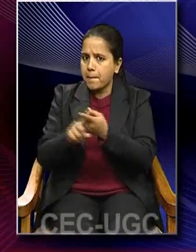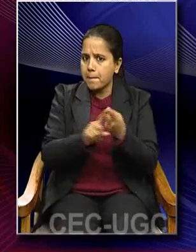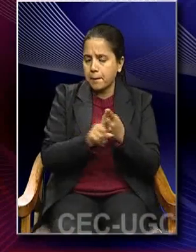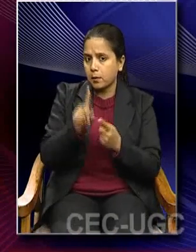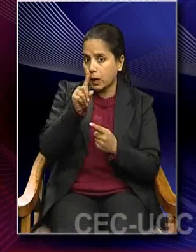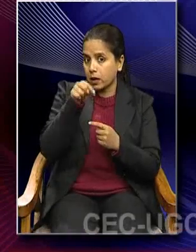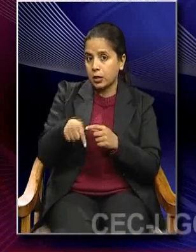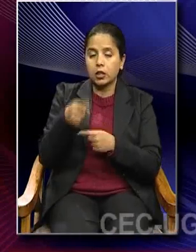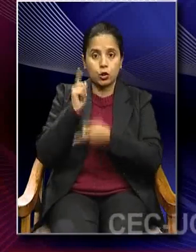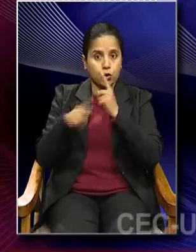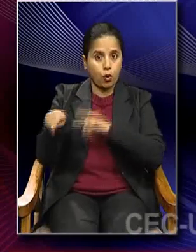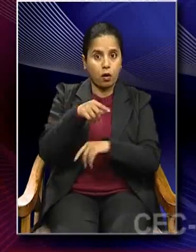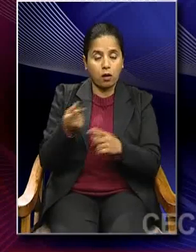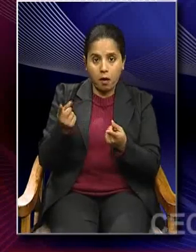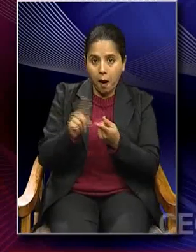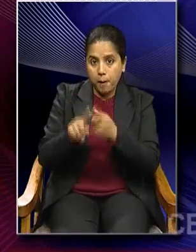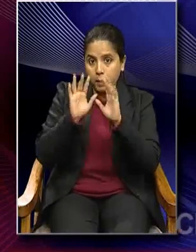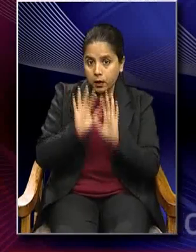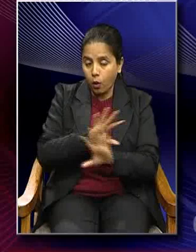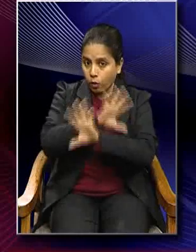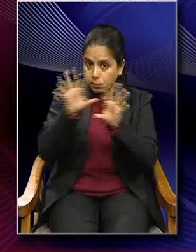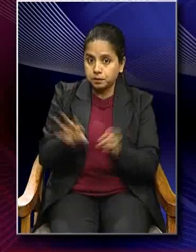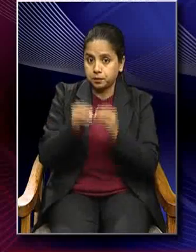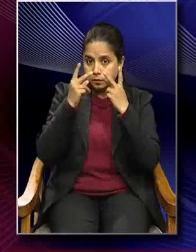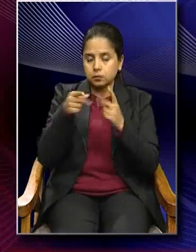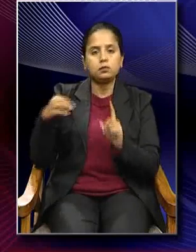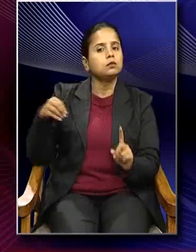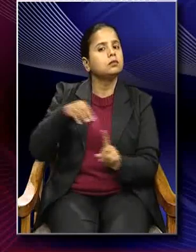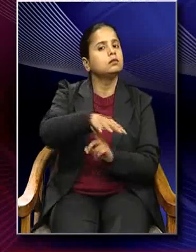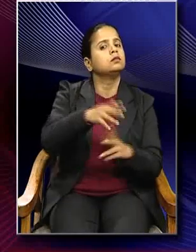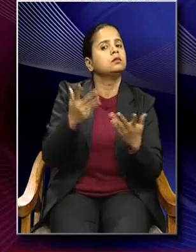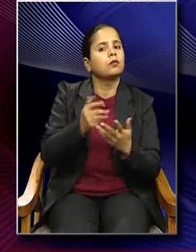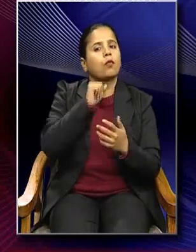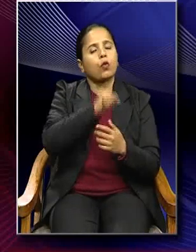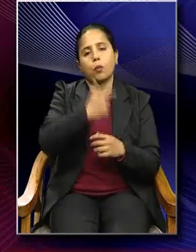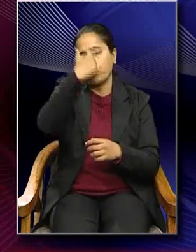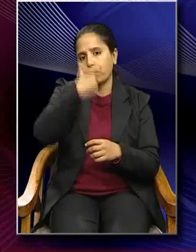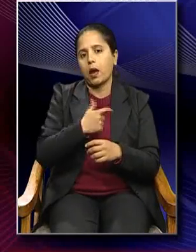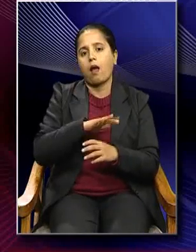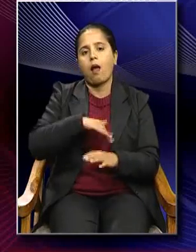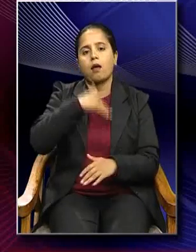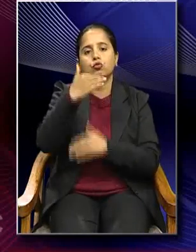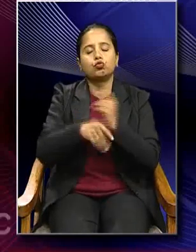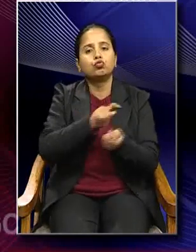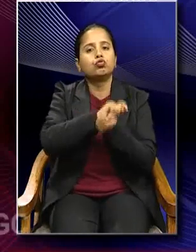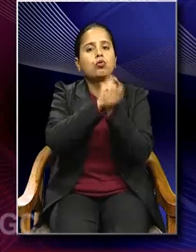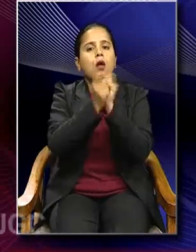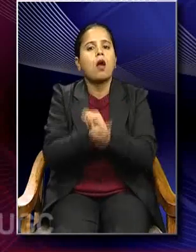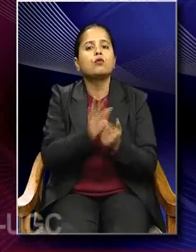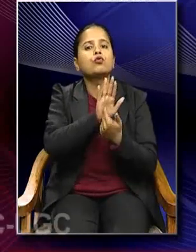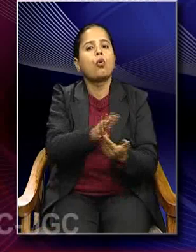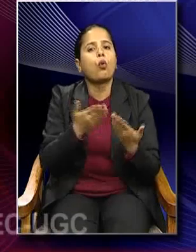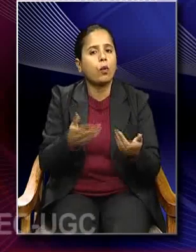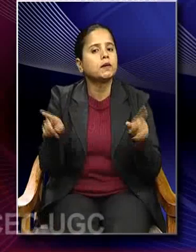these historical circumstances influence what the individual becomes. So we can